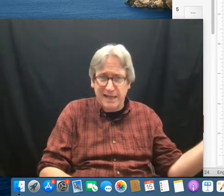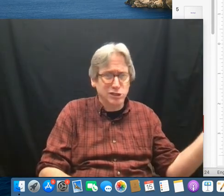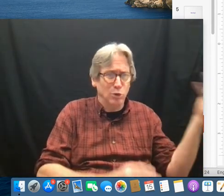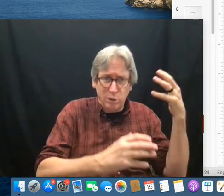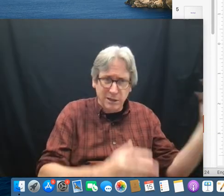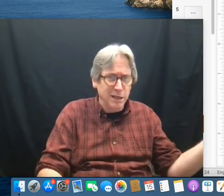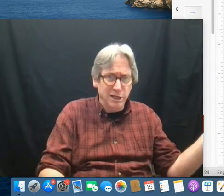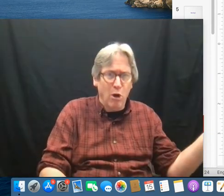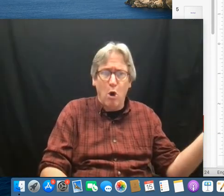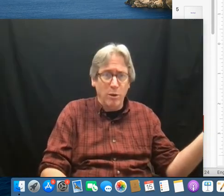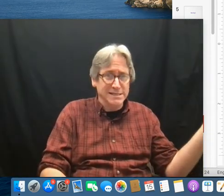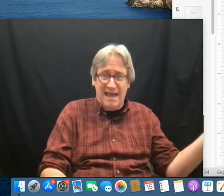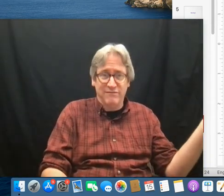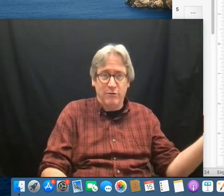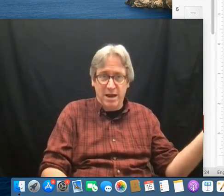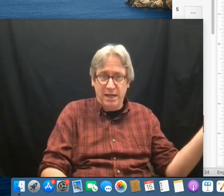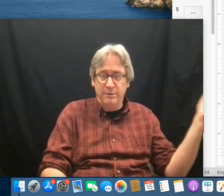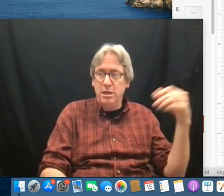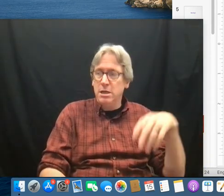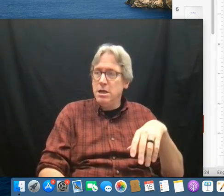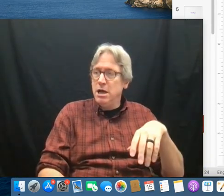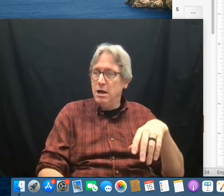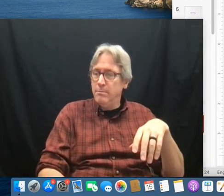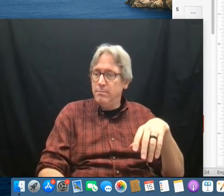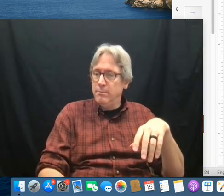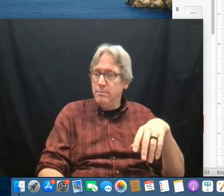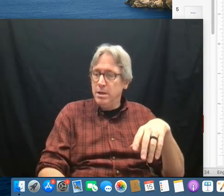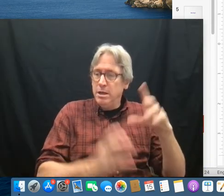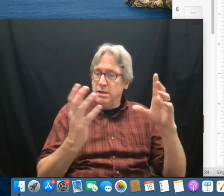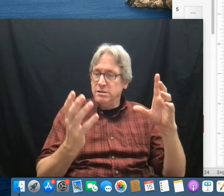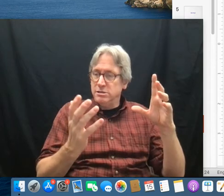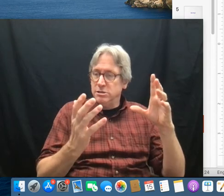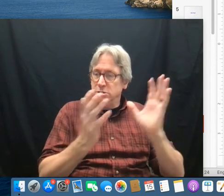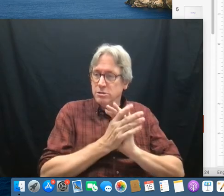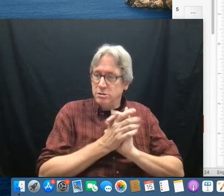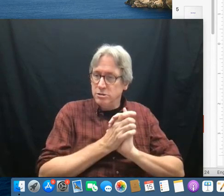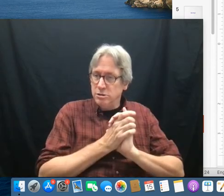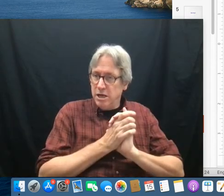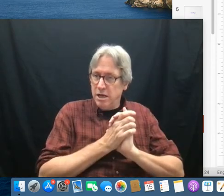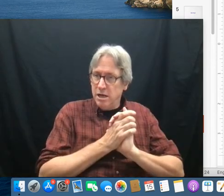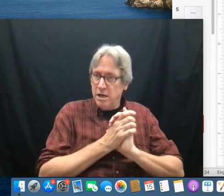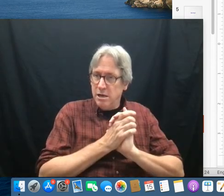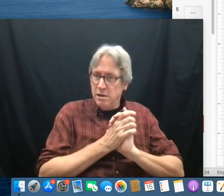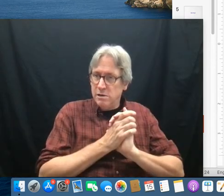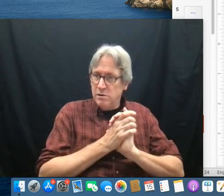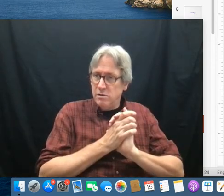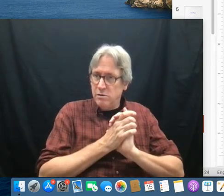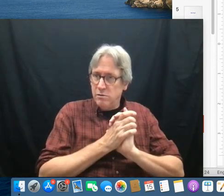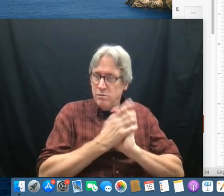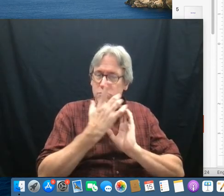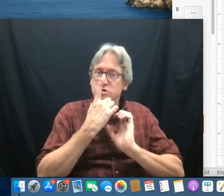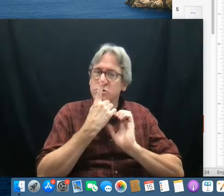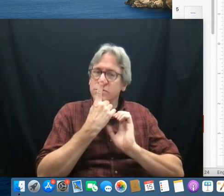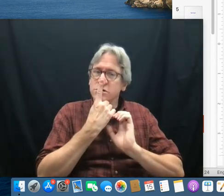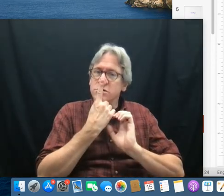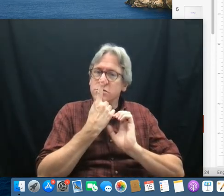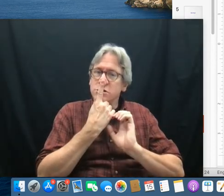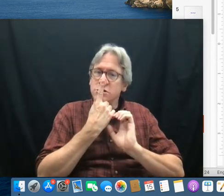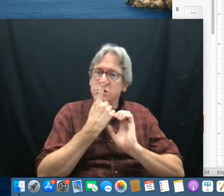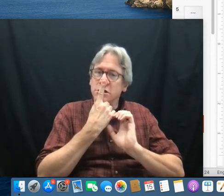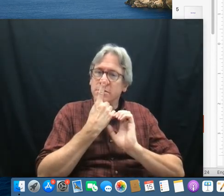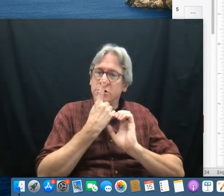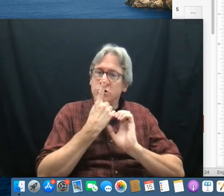you can get comfortable with it, be able to produce it spontaneously, and then you've got both of them ready. You are going